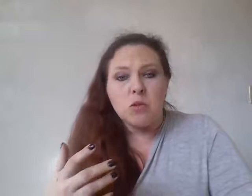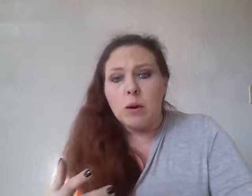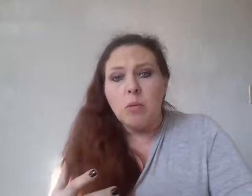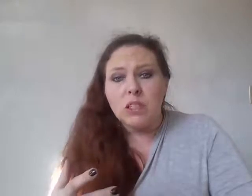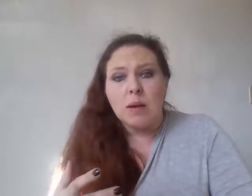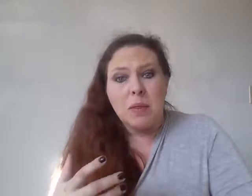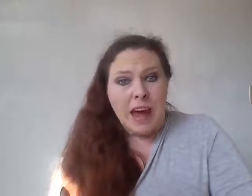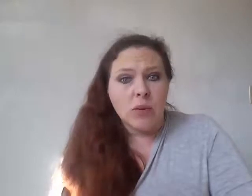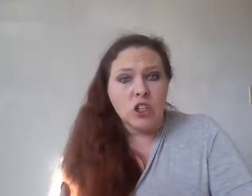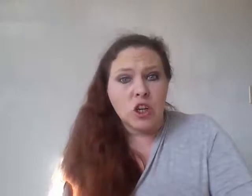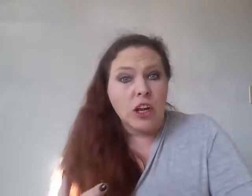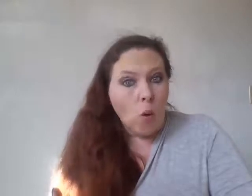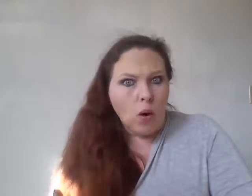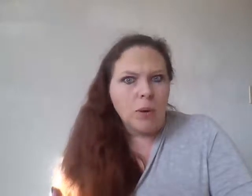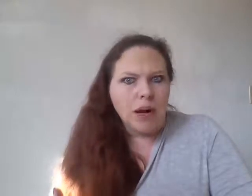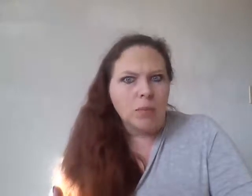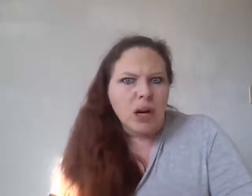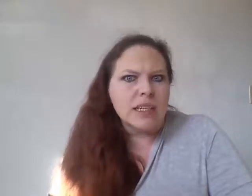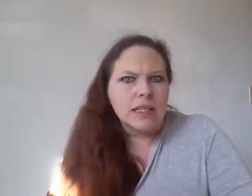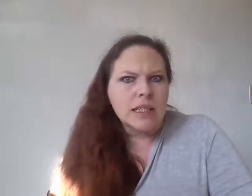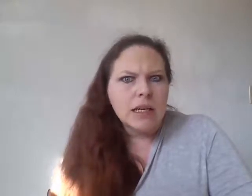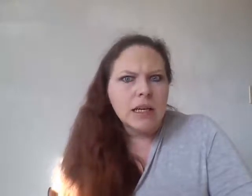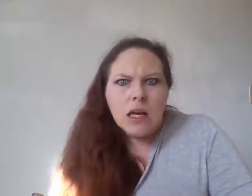3 more times without an attorney or a parent present.